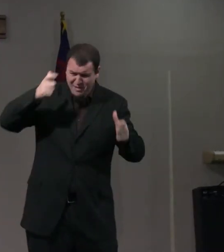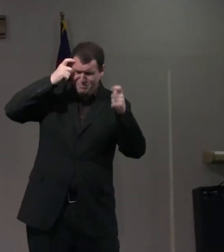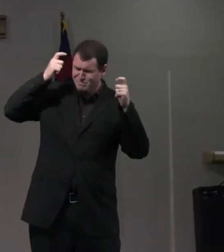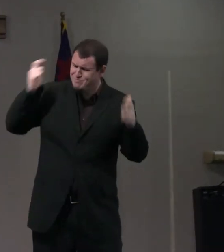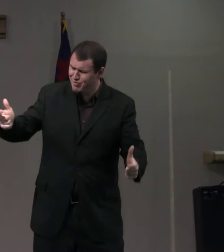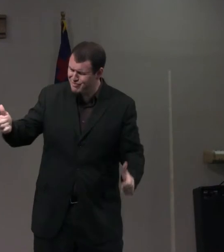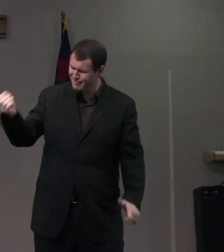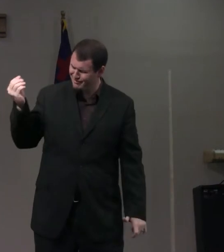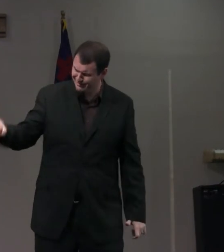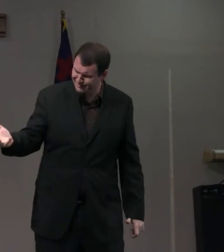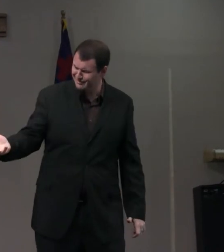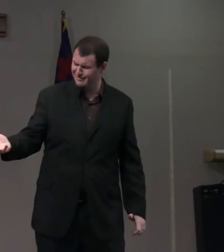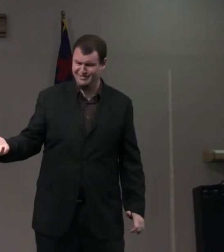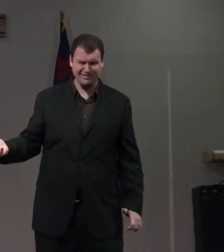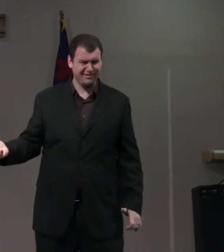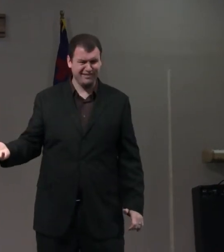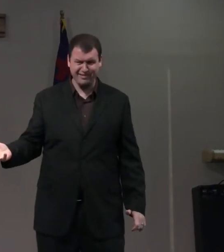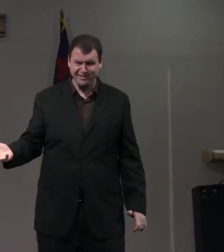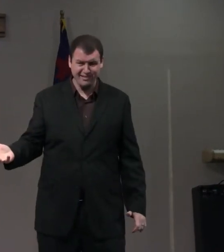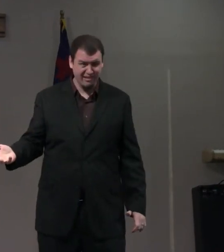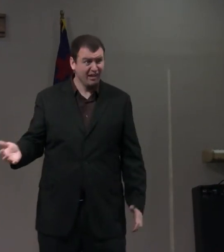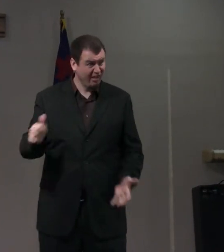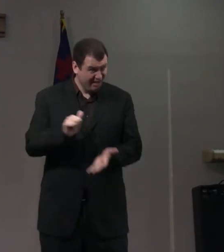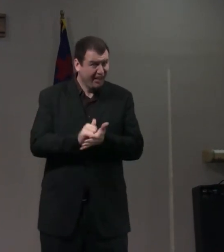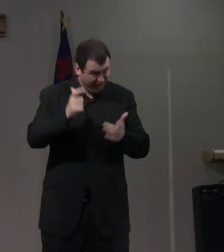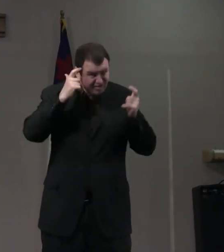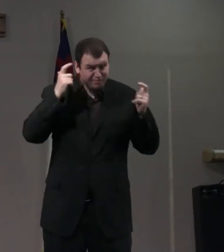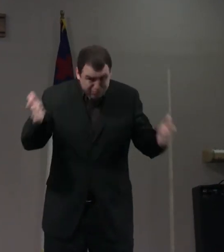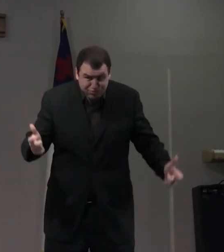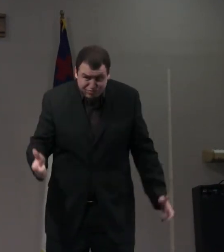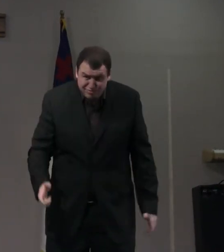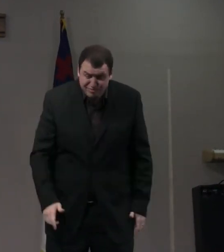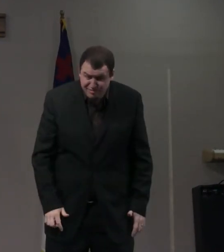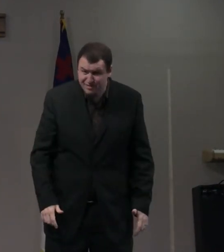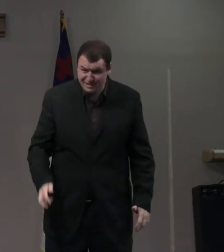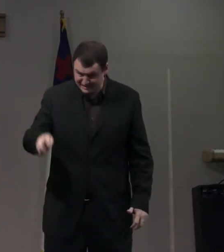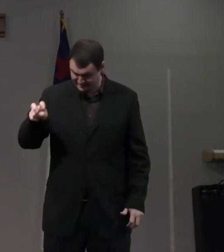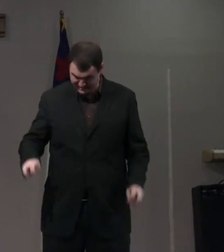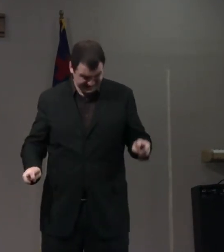You're asking me to sit on my right side or my left side?